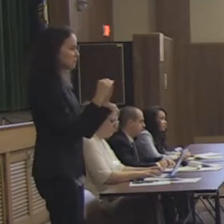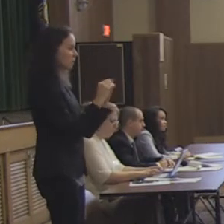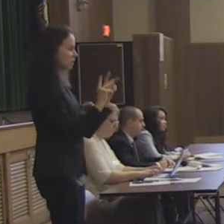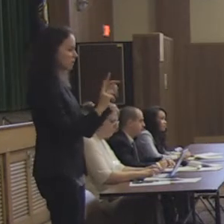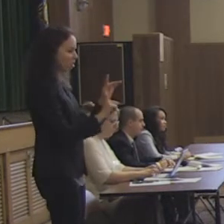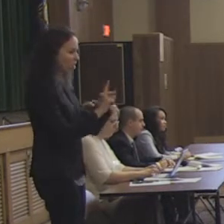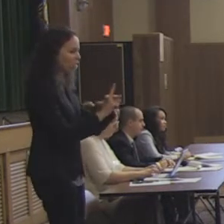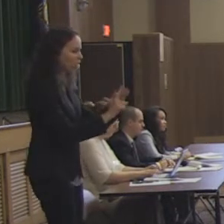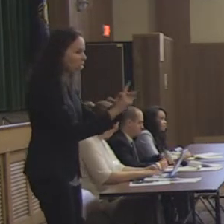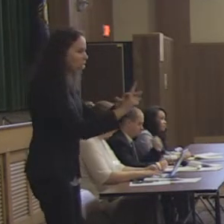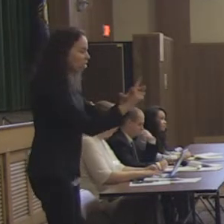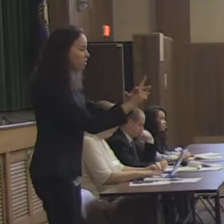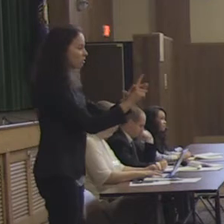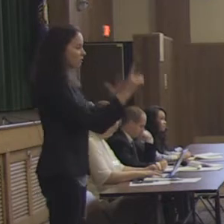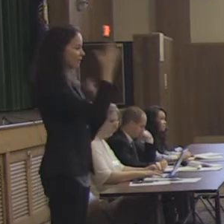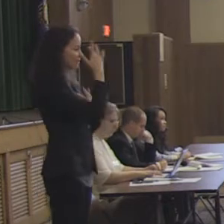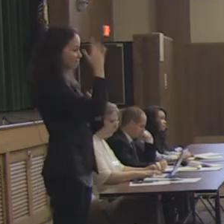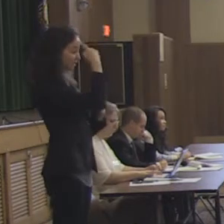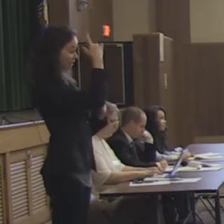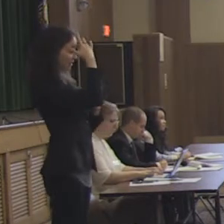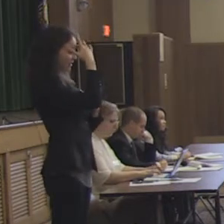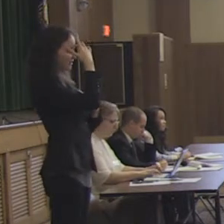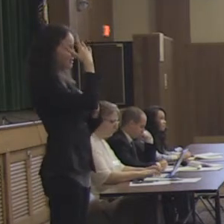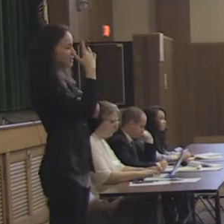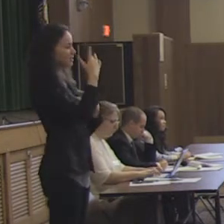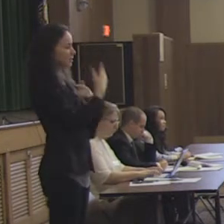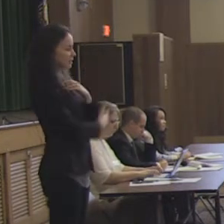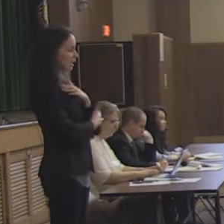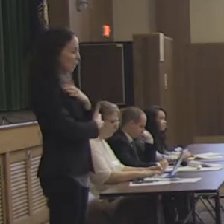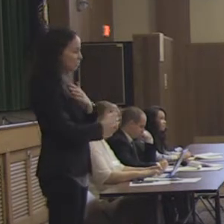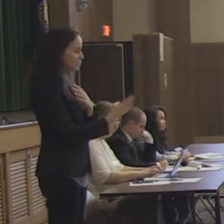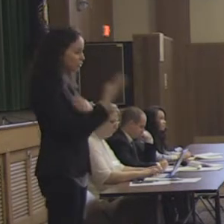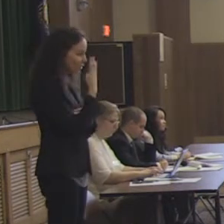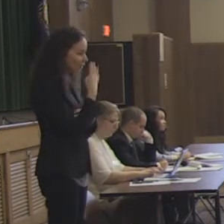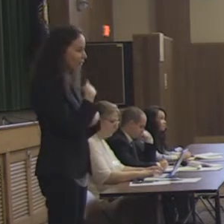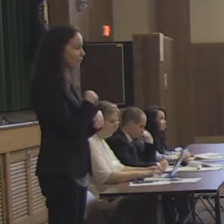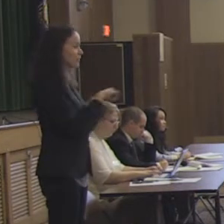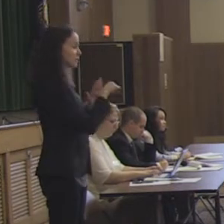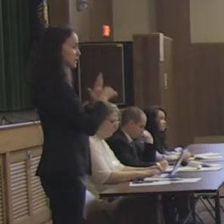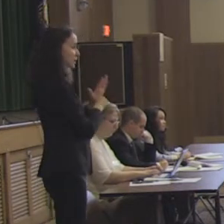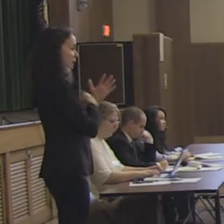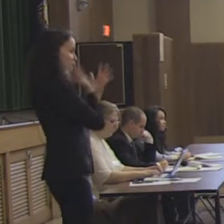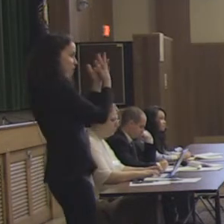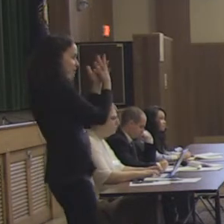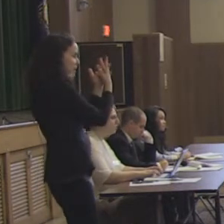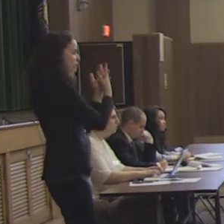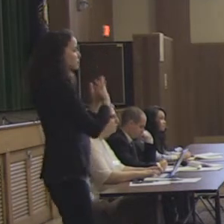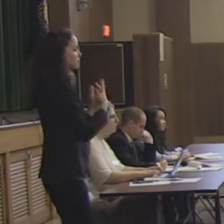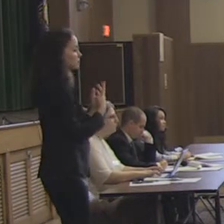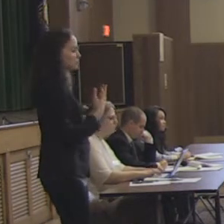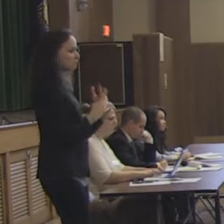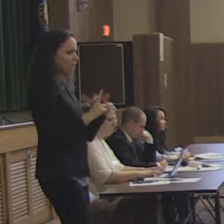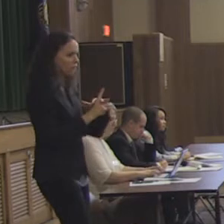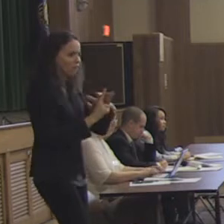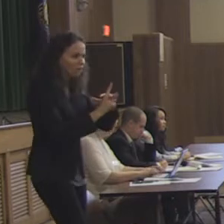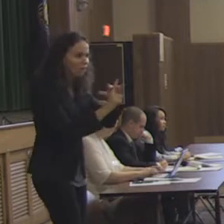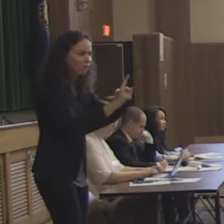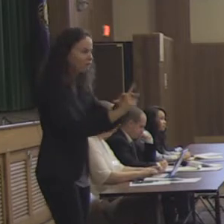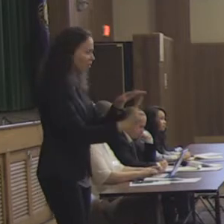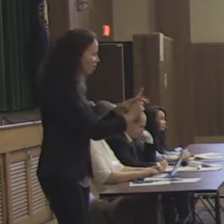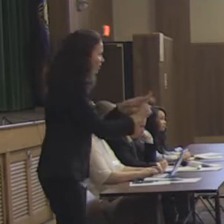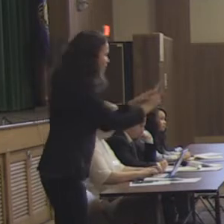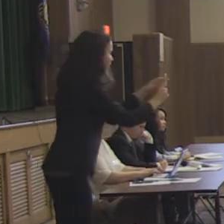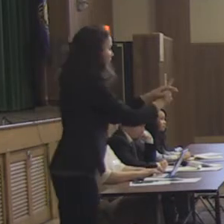are in the jail, the county jail and the state prisons, and that's because of a lack of community